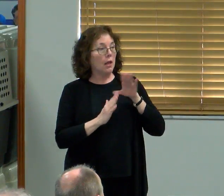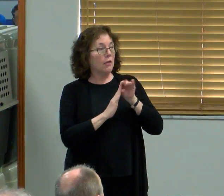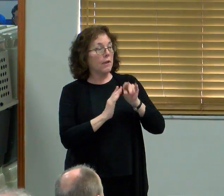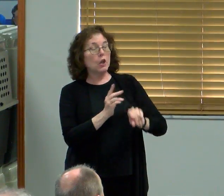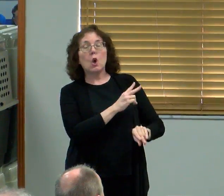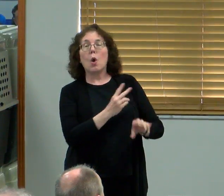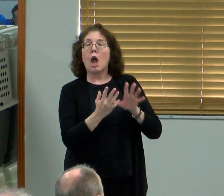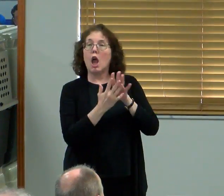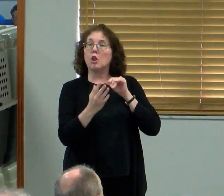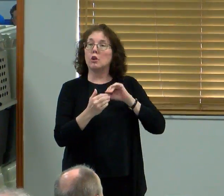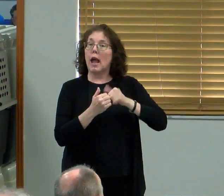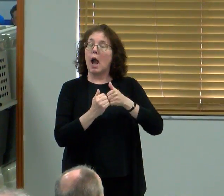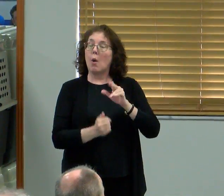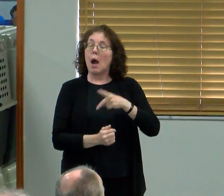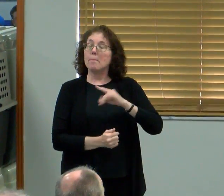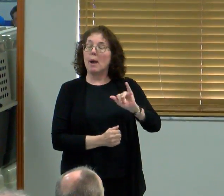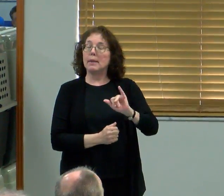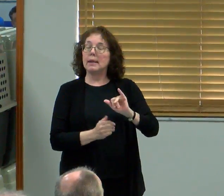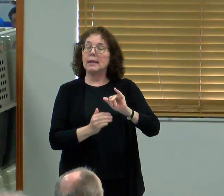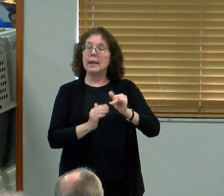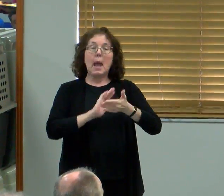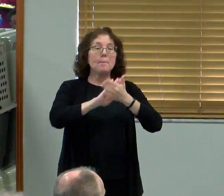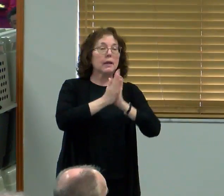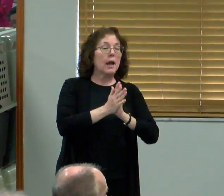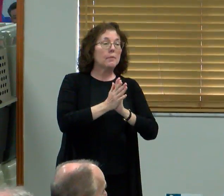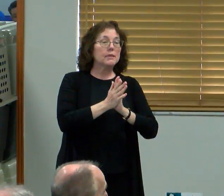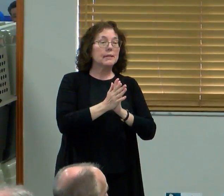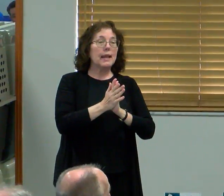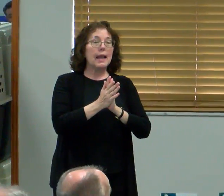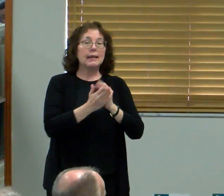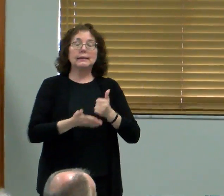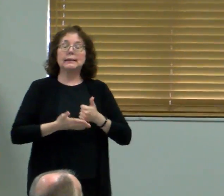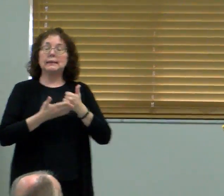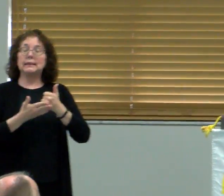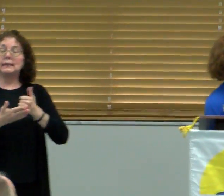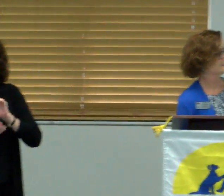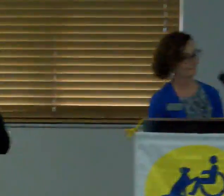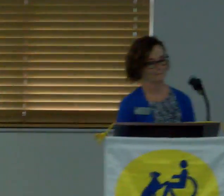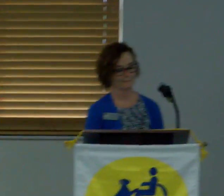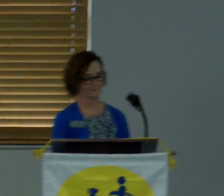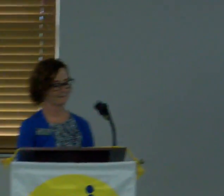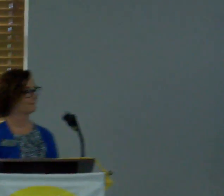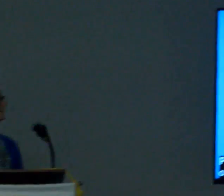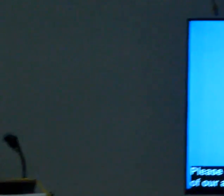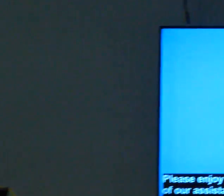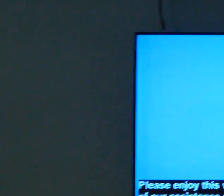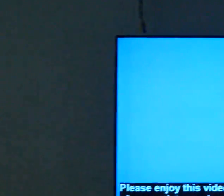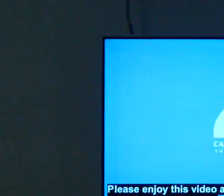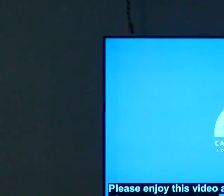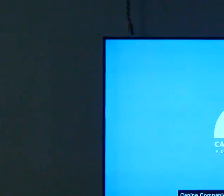learn how a puppy becomes one of our assistance dogs.